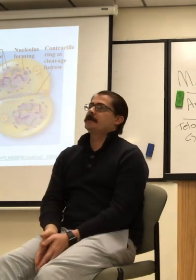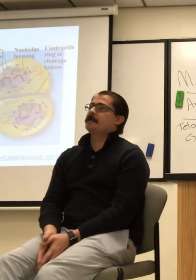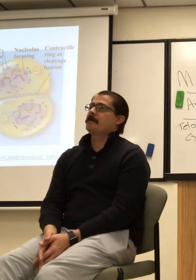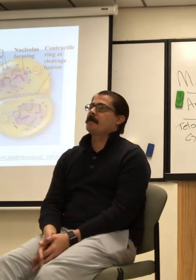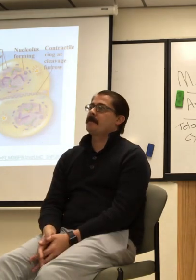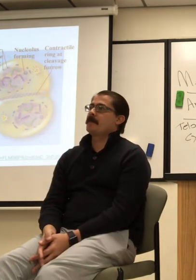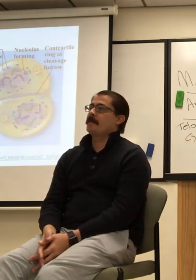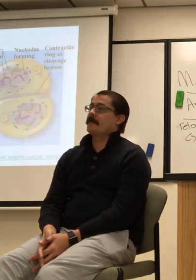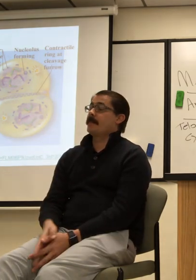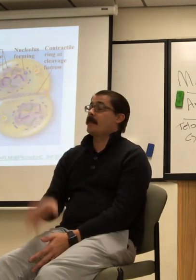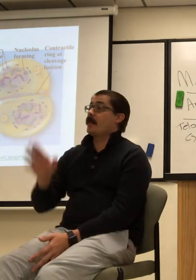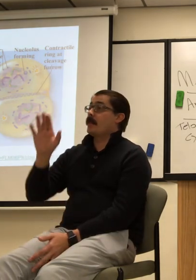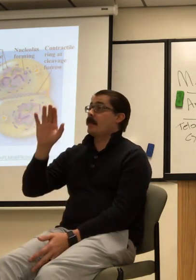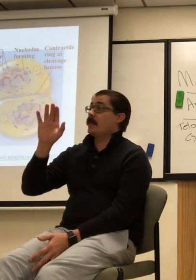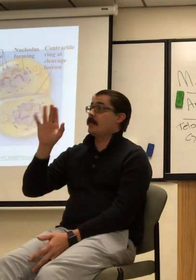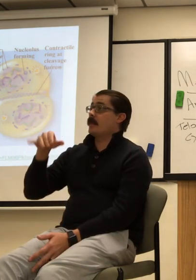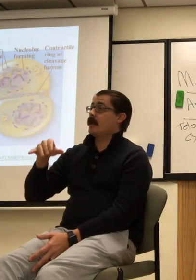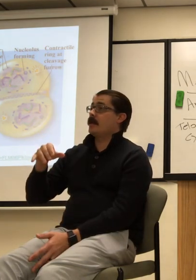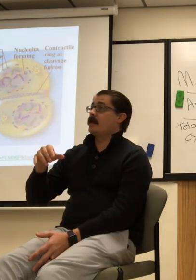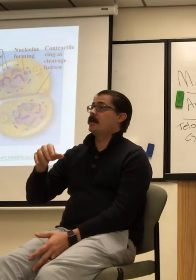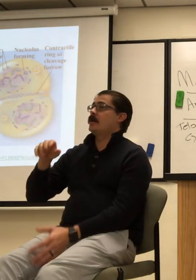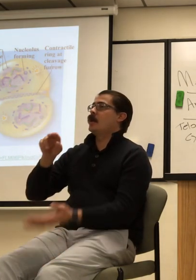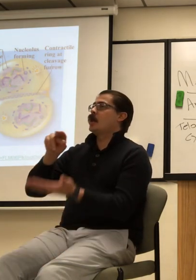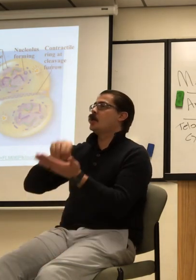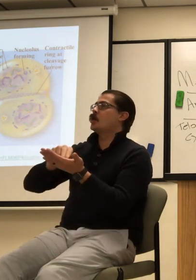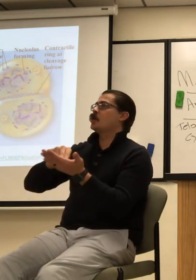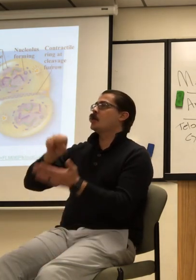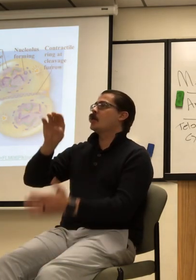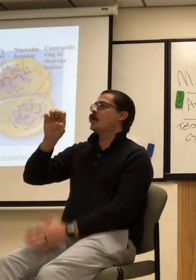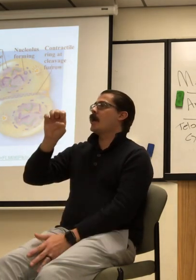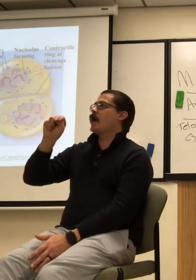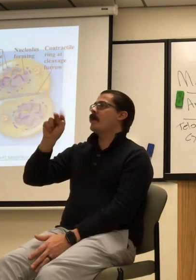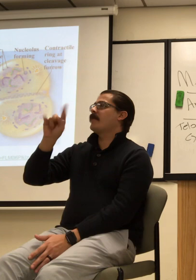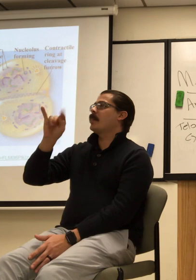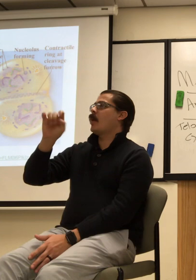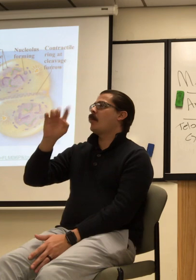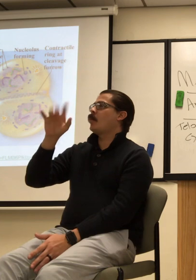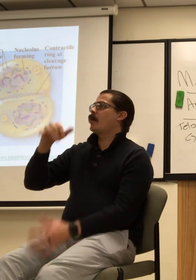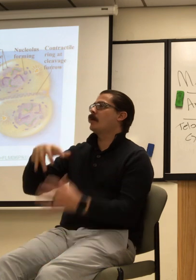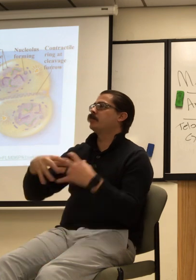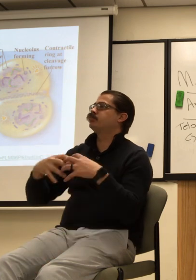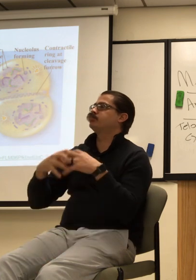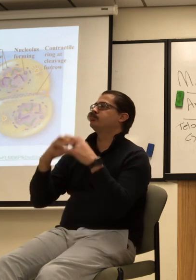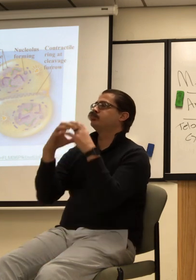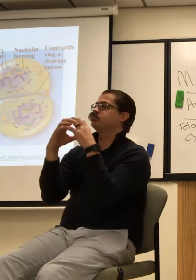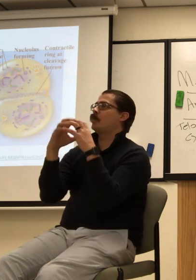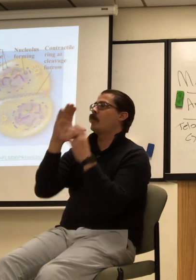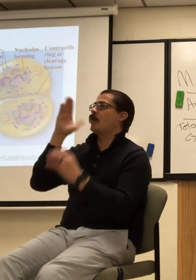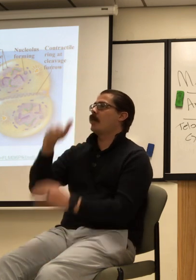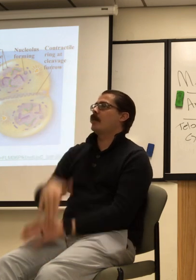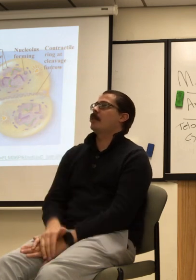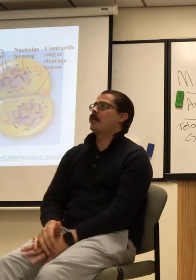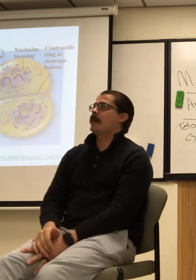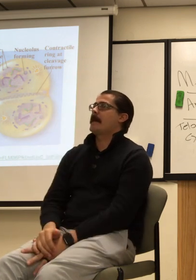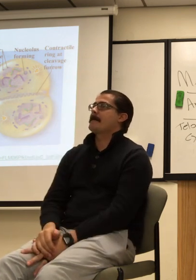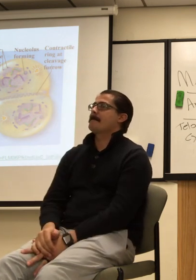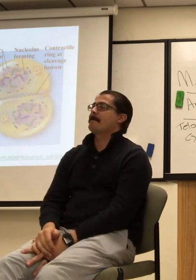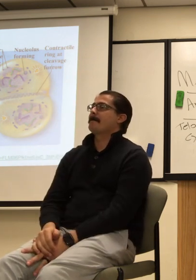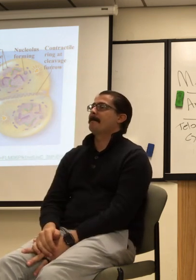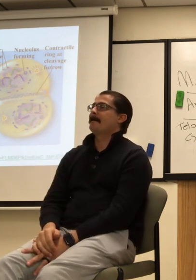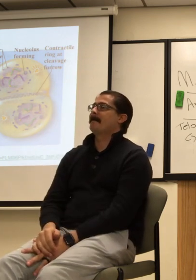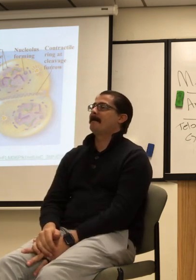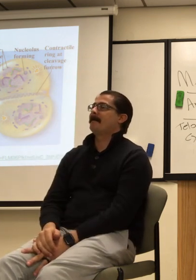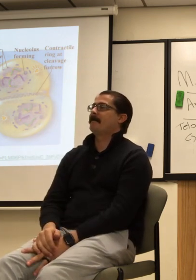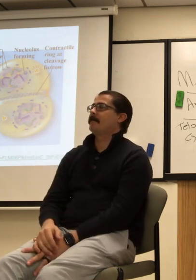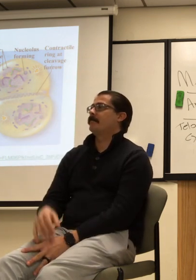And the nuclear envelope, it will start to reform. Okay, they kind of show that to you. It says nuclear envelope forming. I'll just